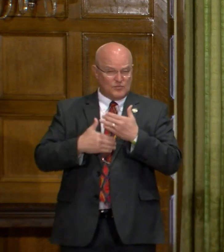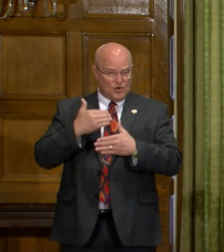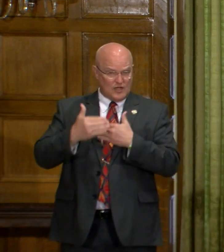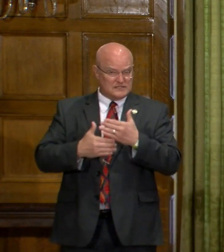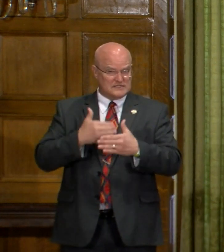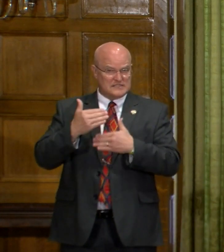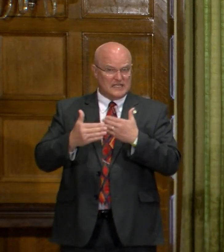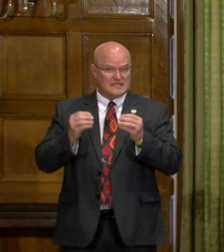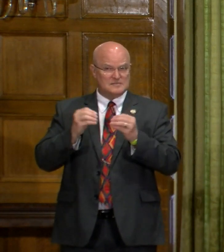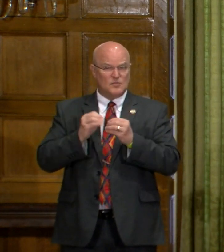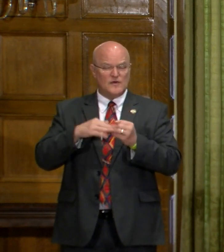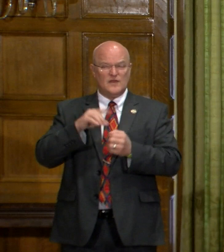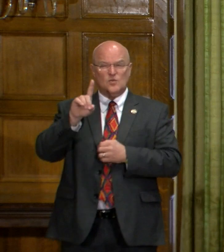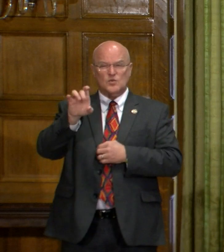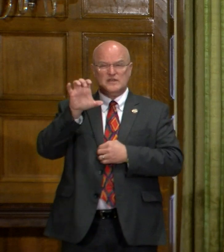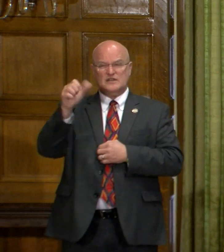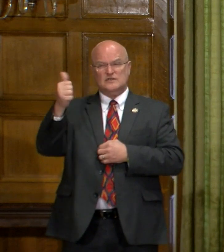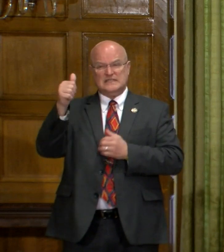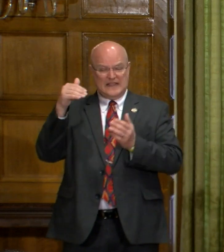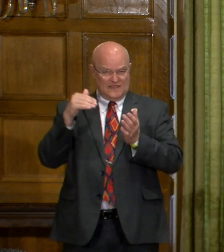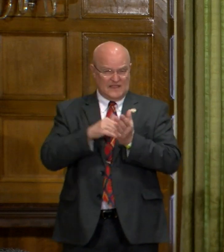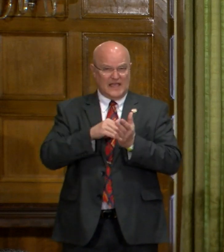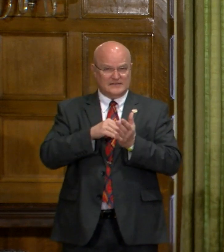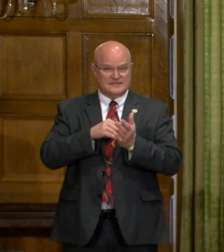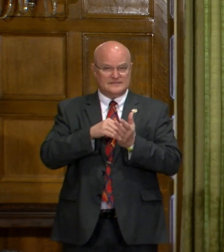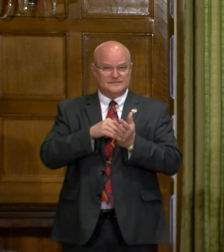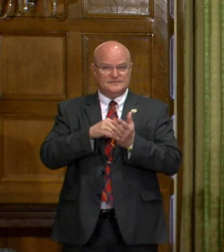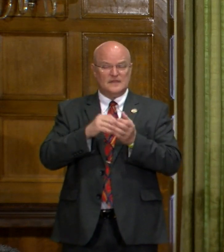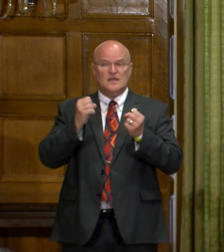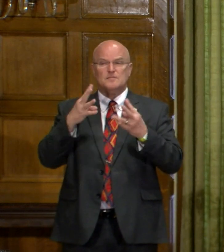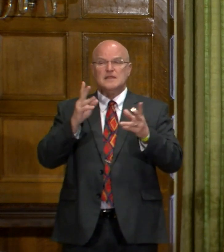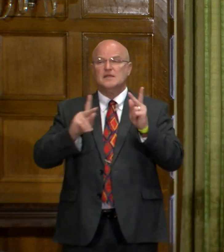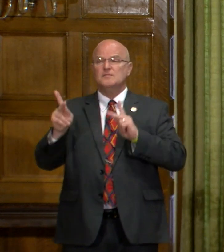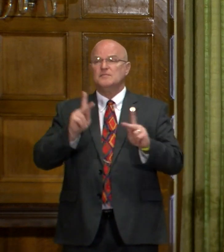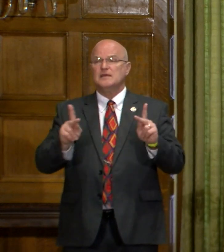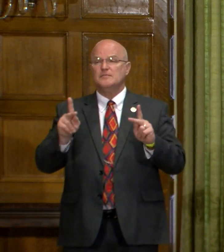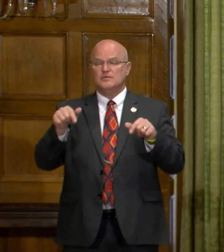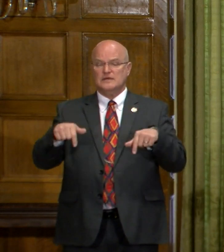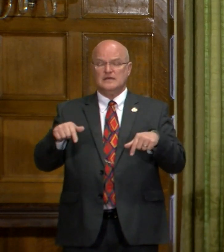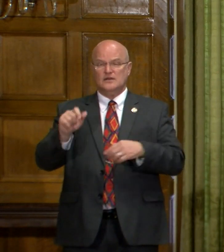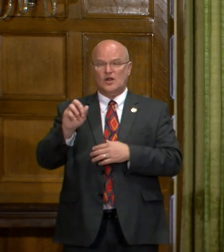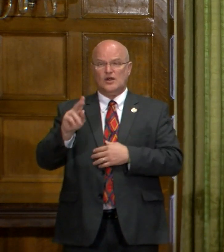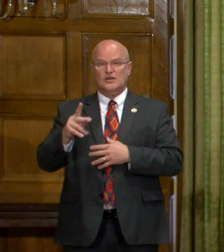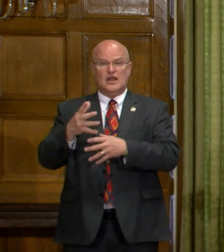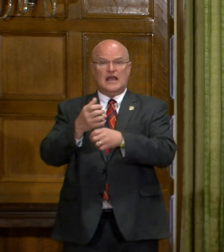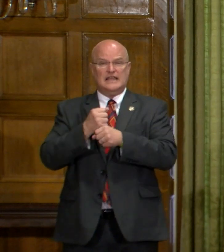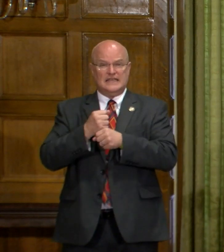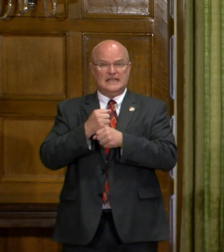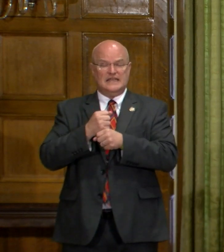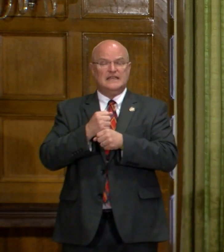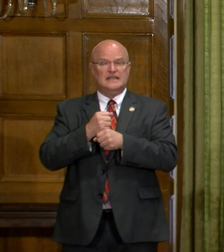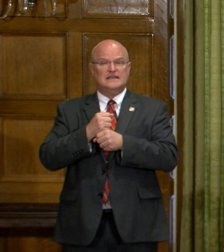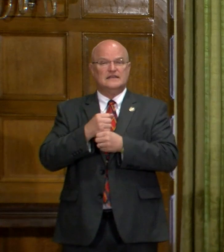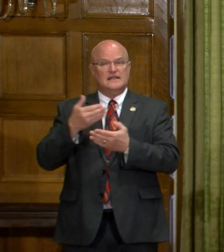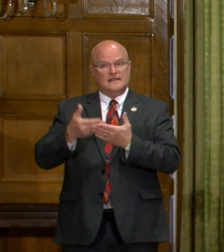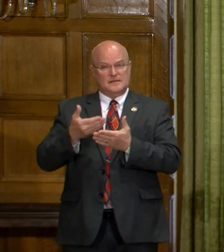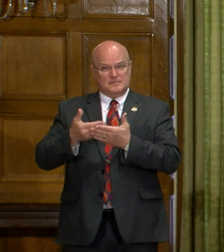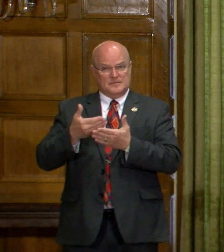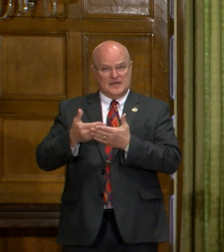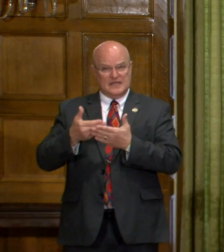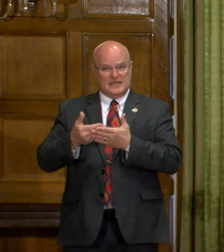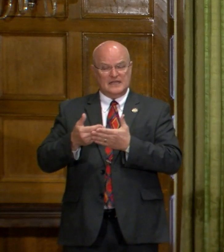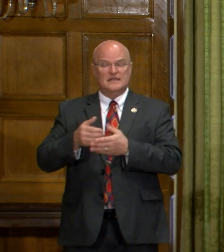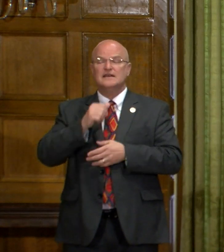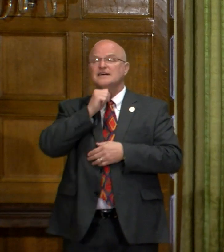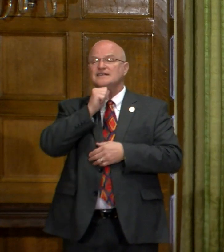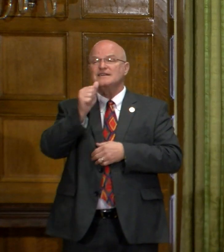processed over 110,000, so many Arkansans are getting relief, getting